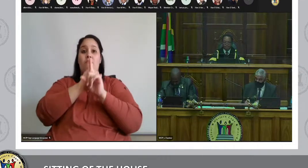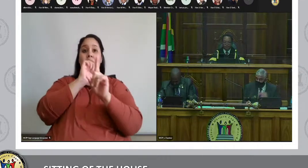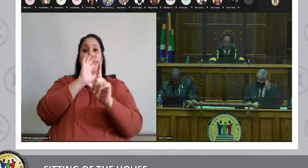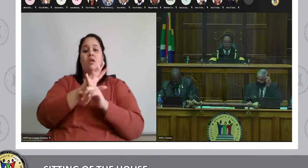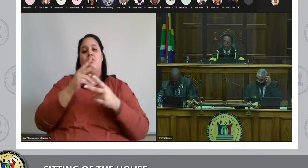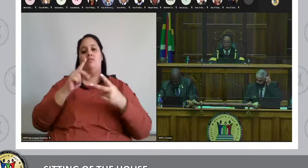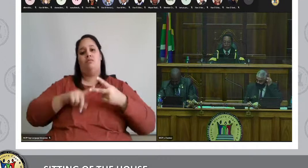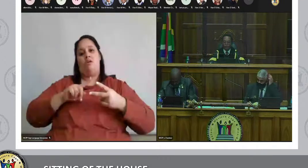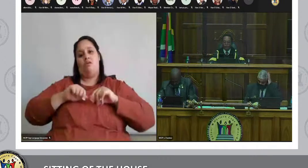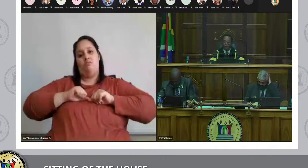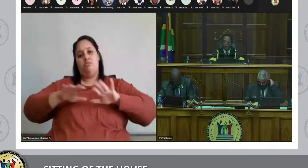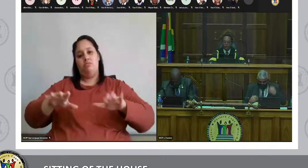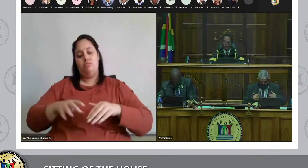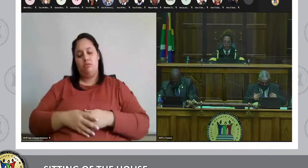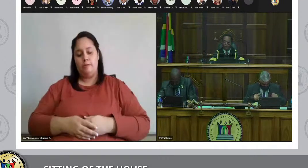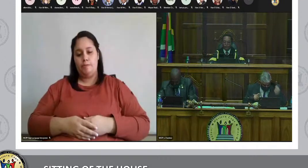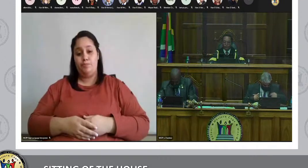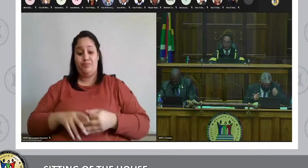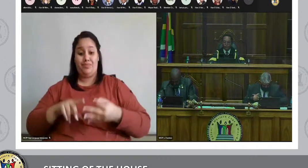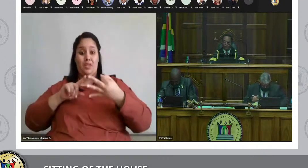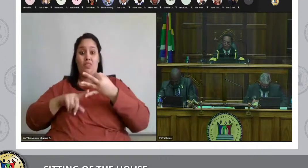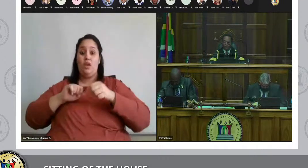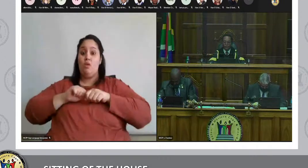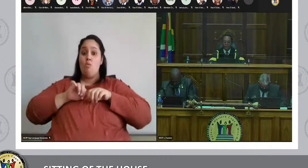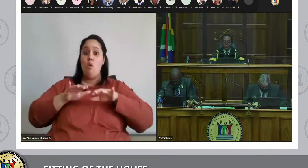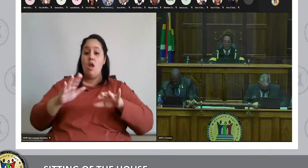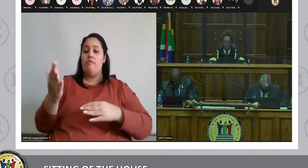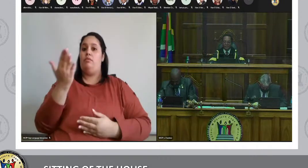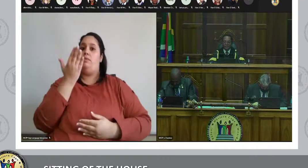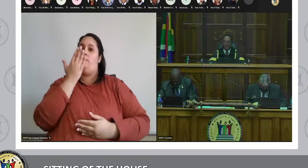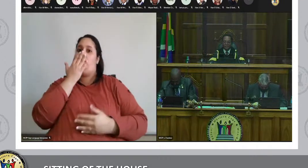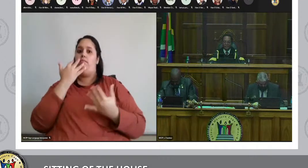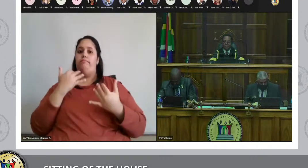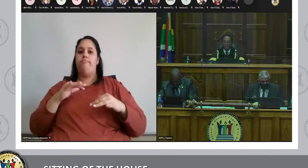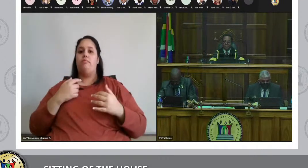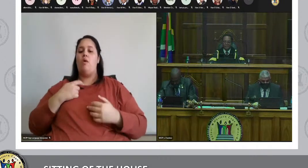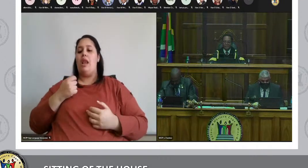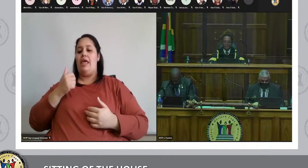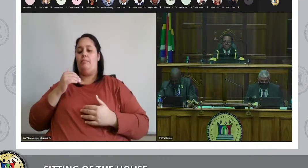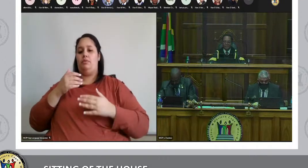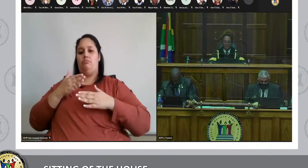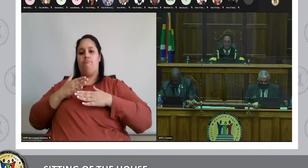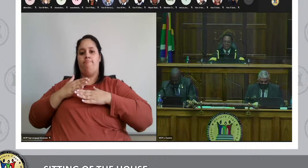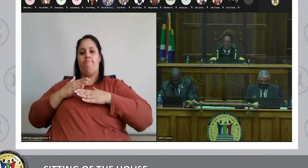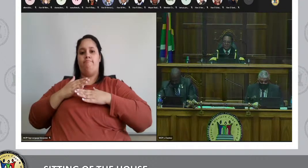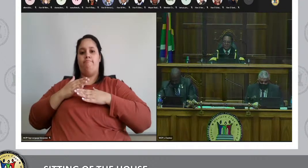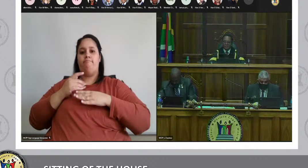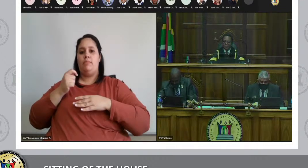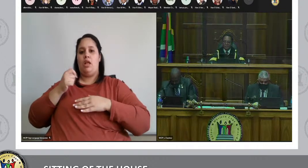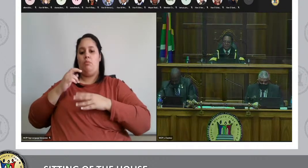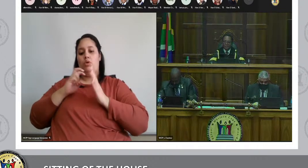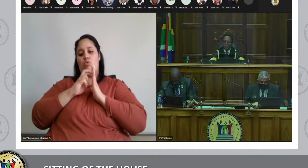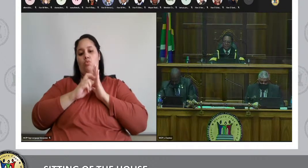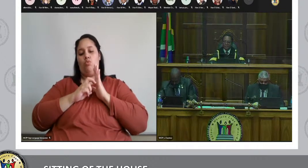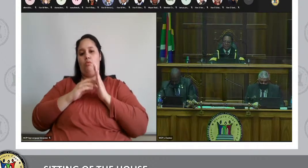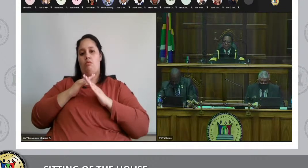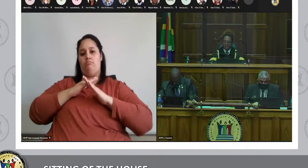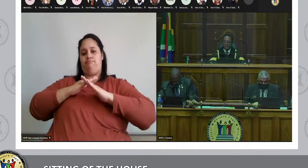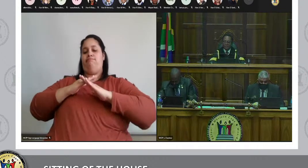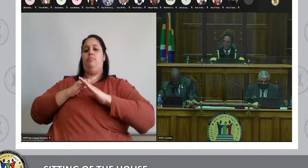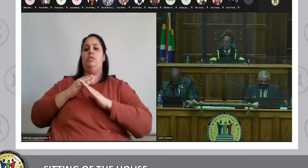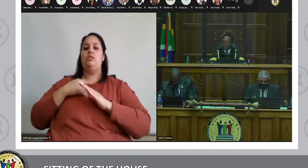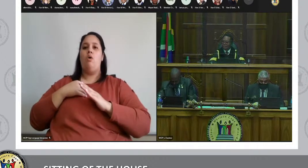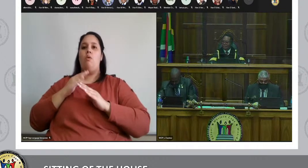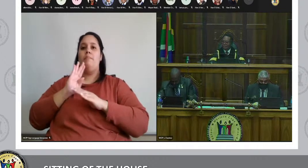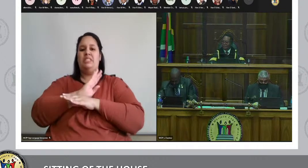third wave is looming, and we are under slightly adjusted restrictions which allow most businesses to trade. We must all dig deep and not